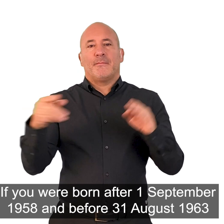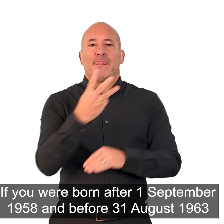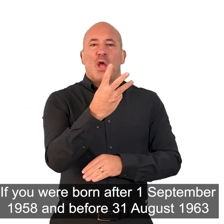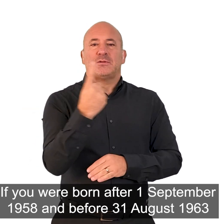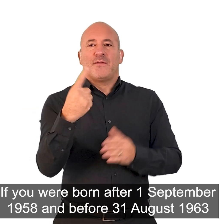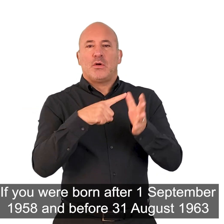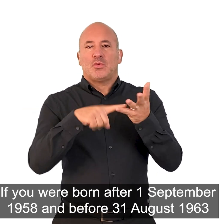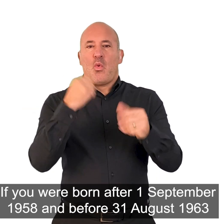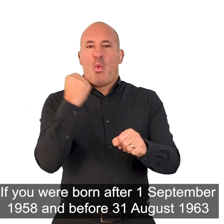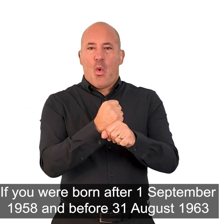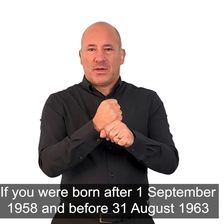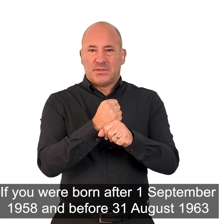August 1963,